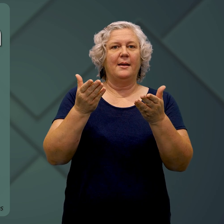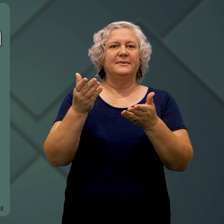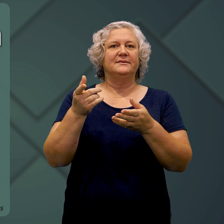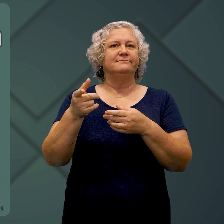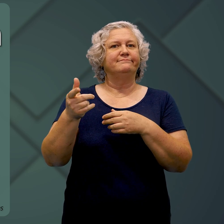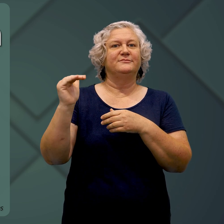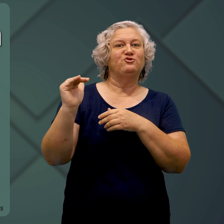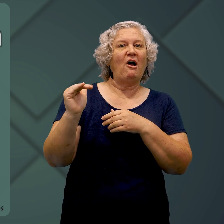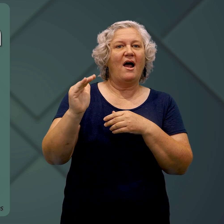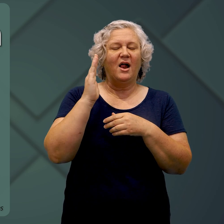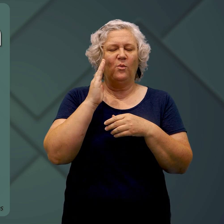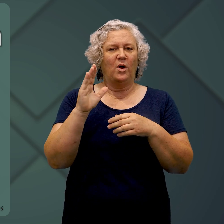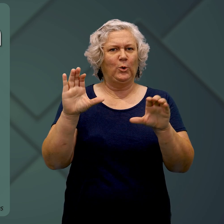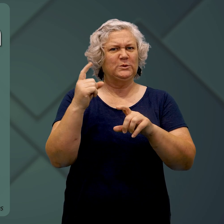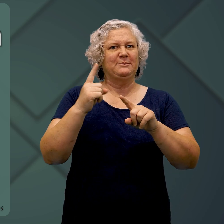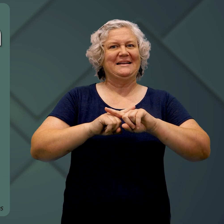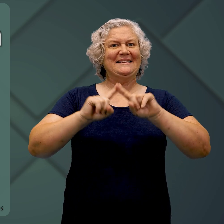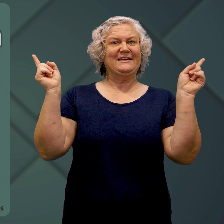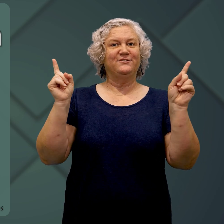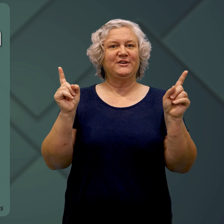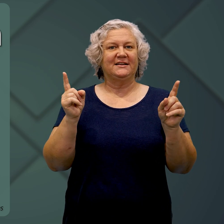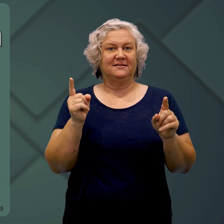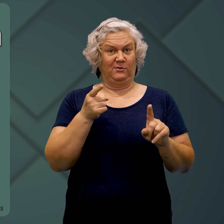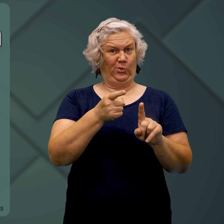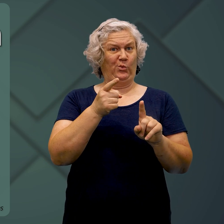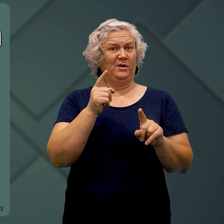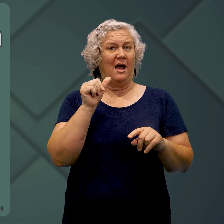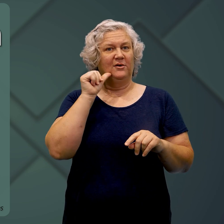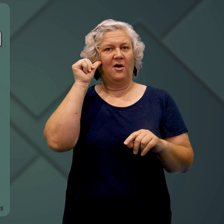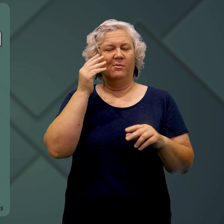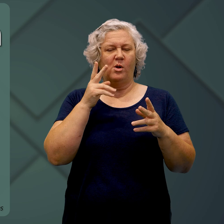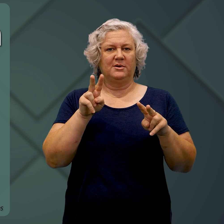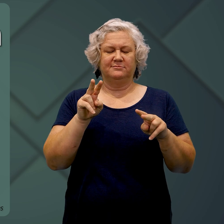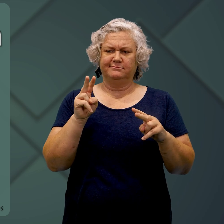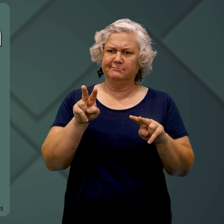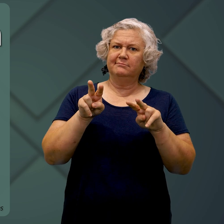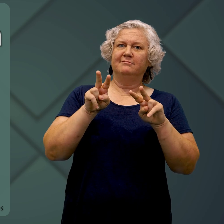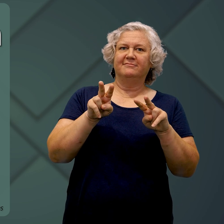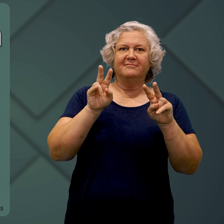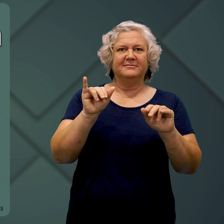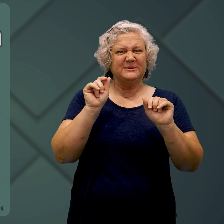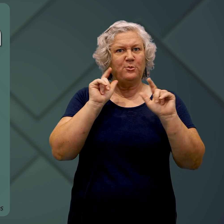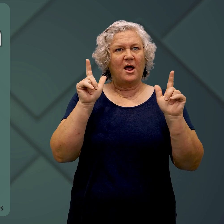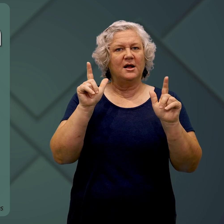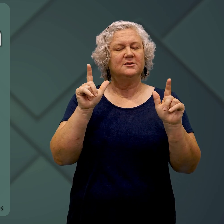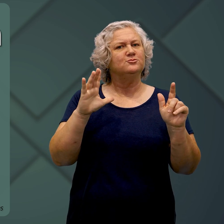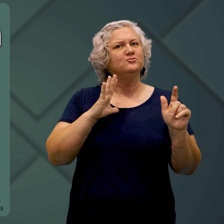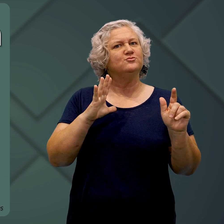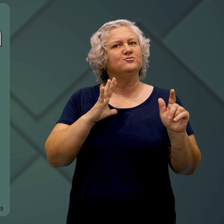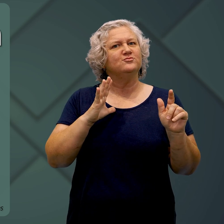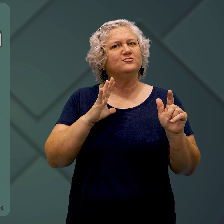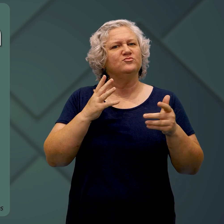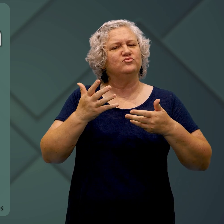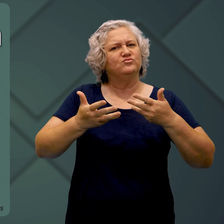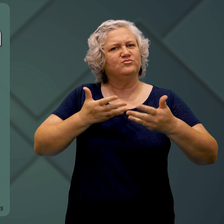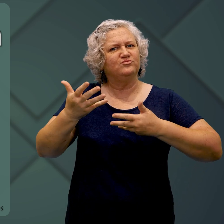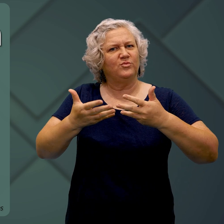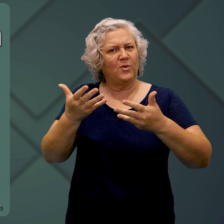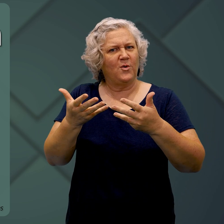This might look like the child is doing something different and unexpected. You, as the adult, might be a little bit taken aback or